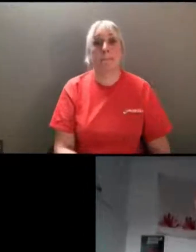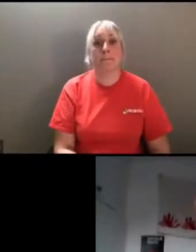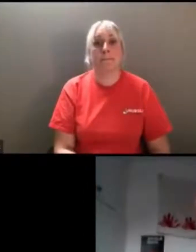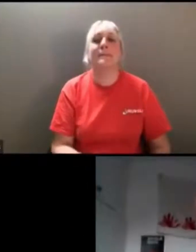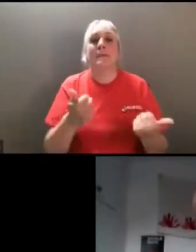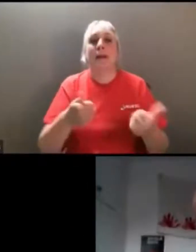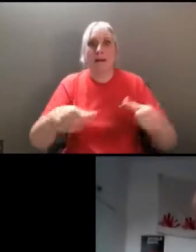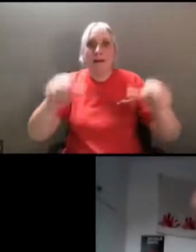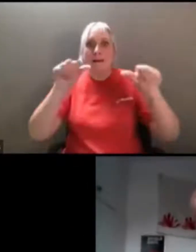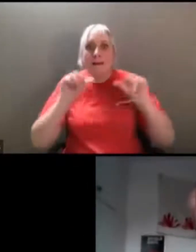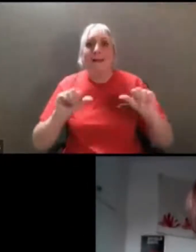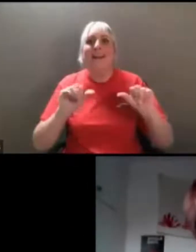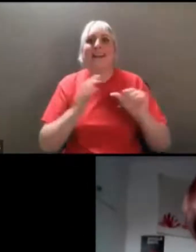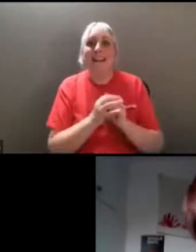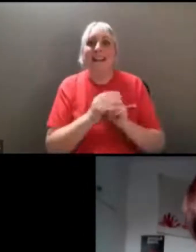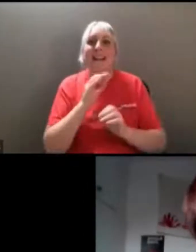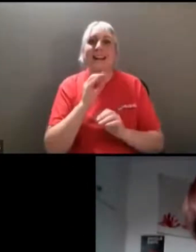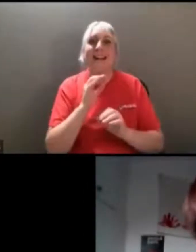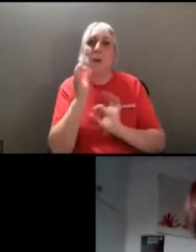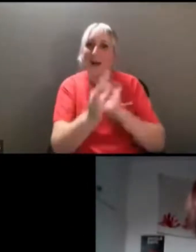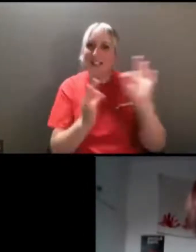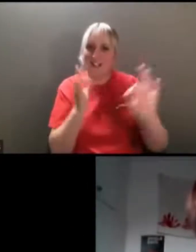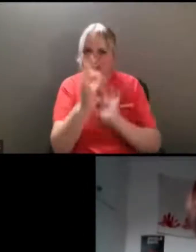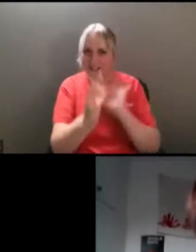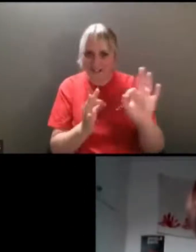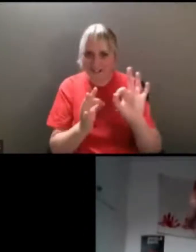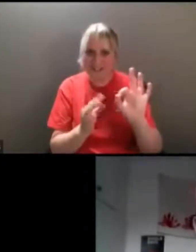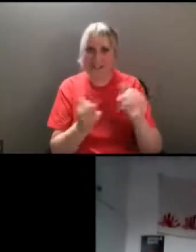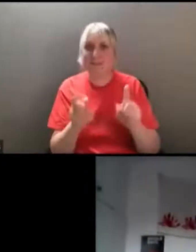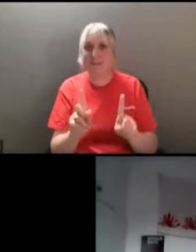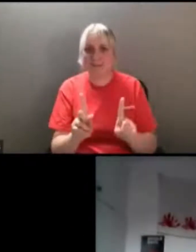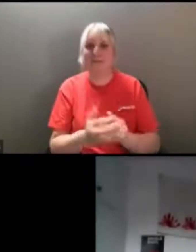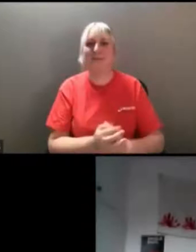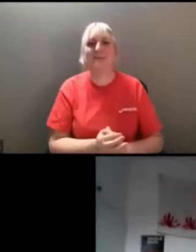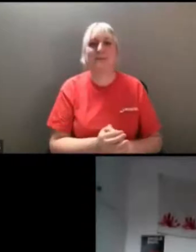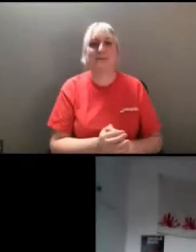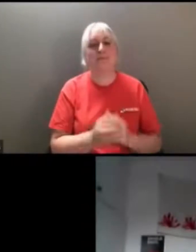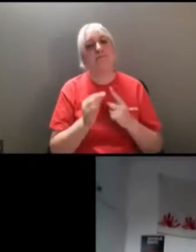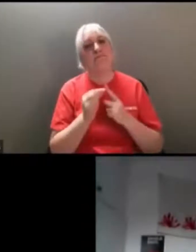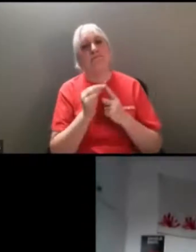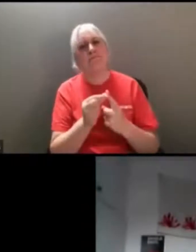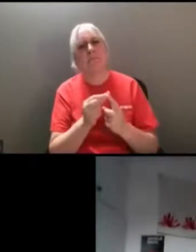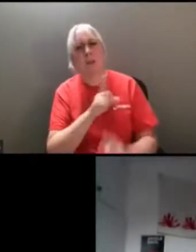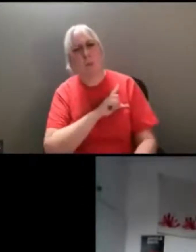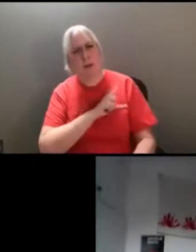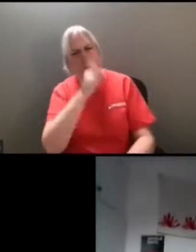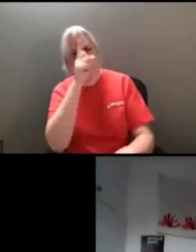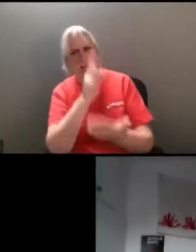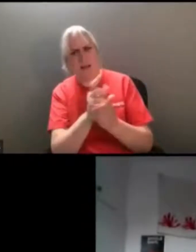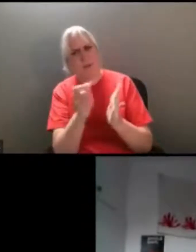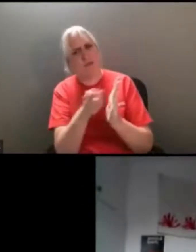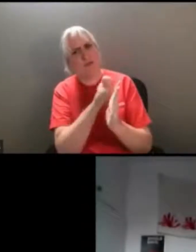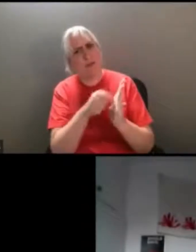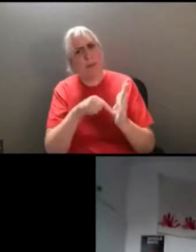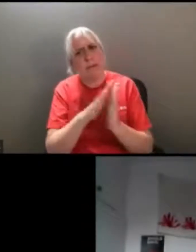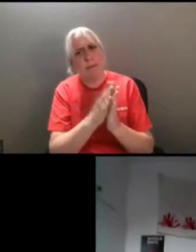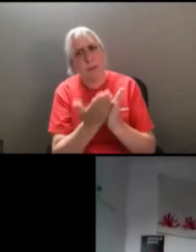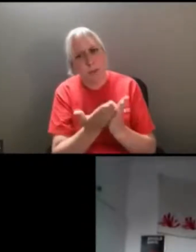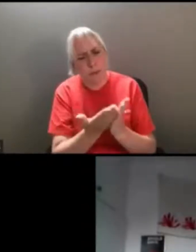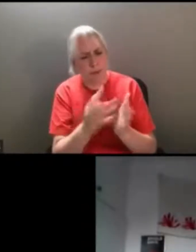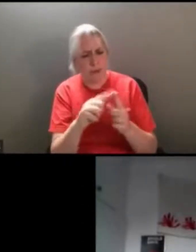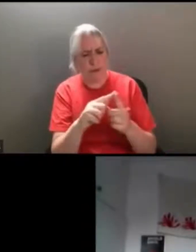let's go straight into the questions then. So why did you write the book, Ellen, and what do you hope